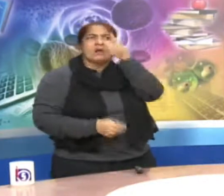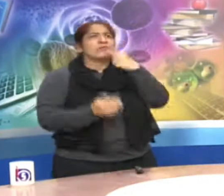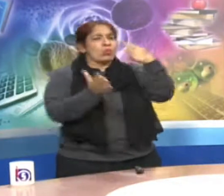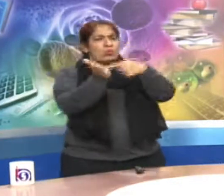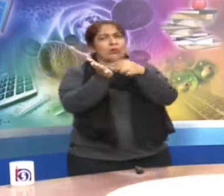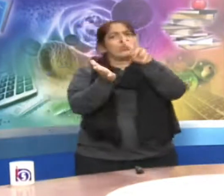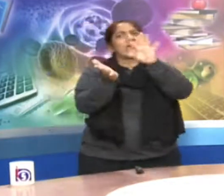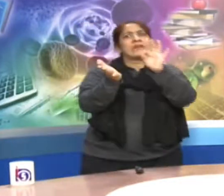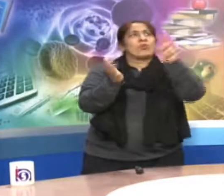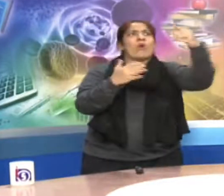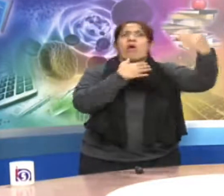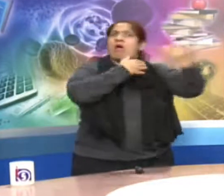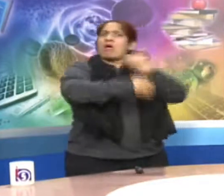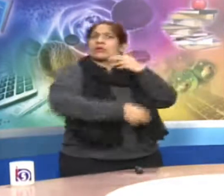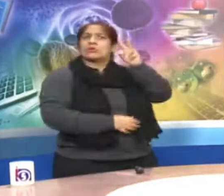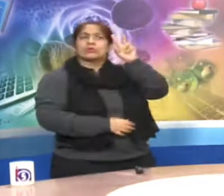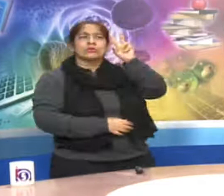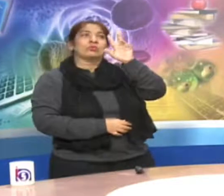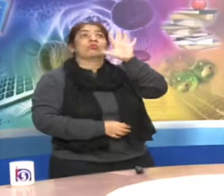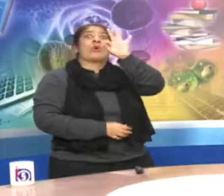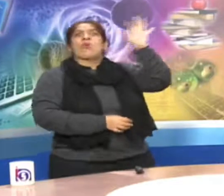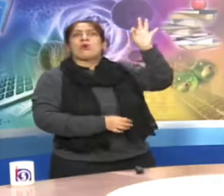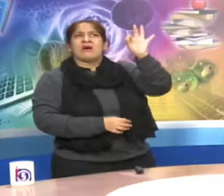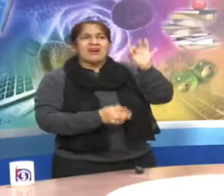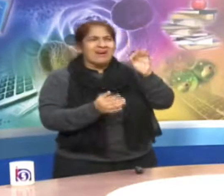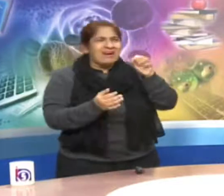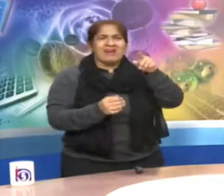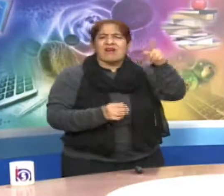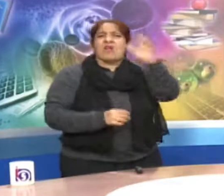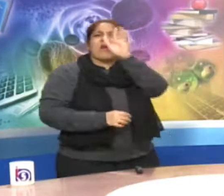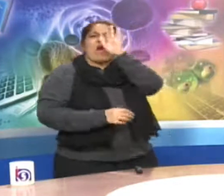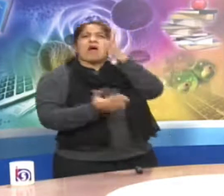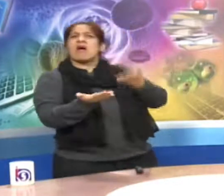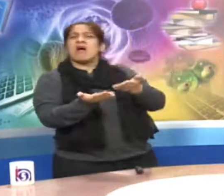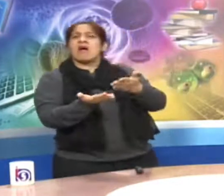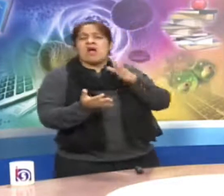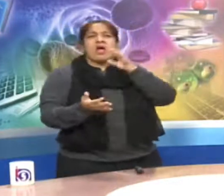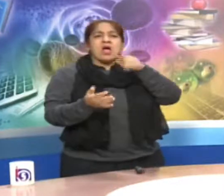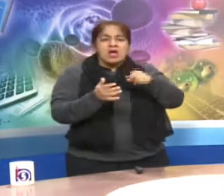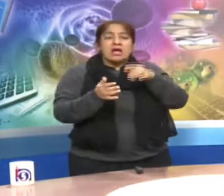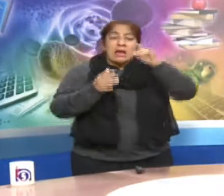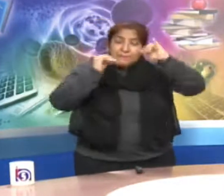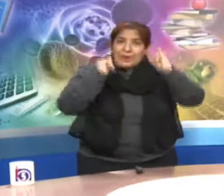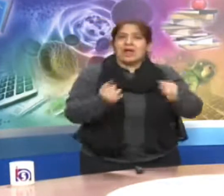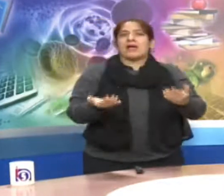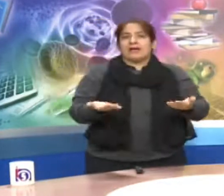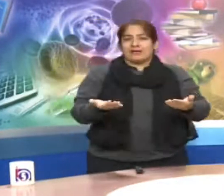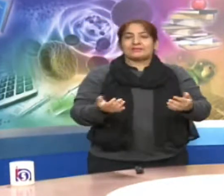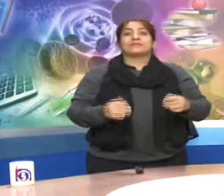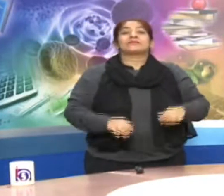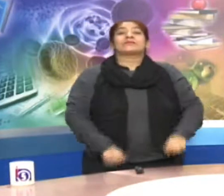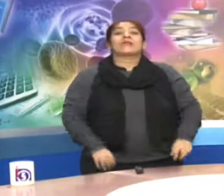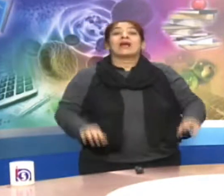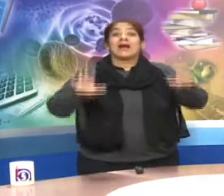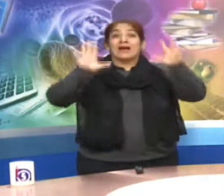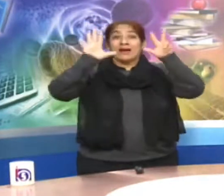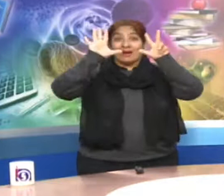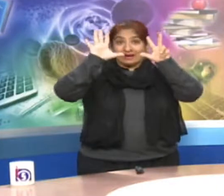But you see that the MRP is 250, but somebody tells and the shopkeeper says for